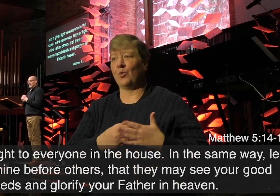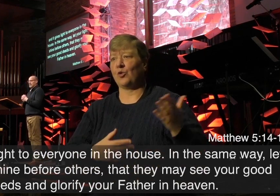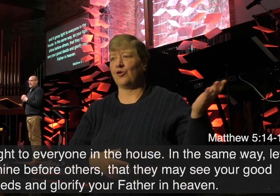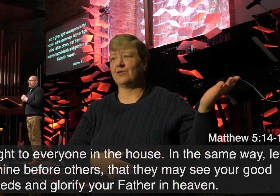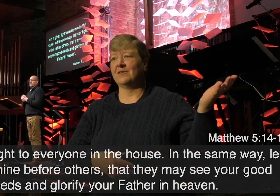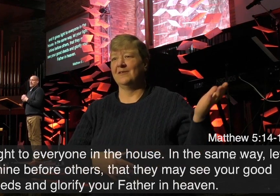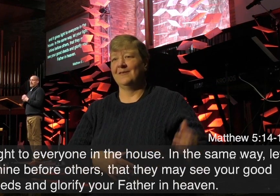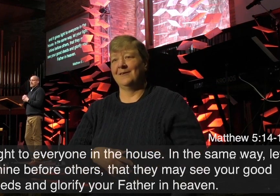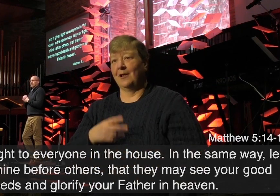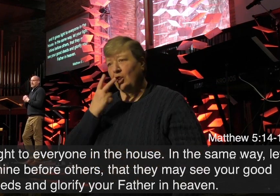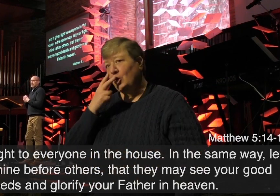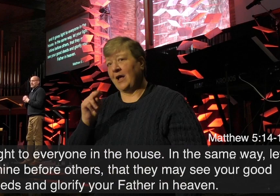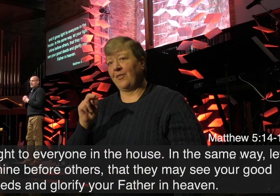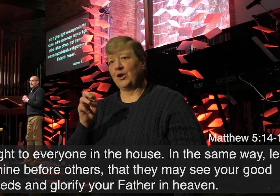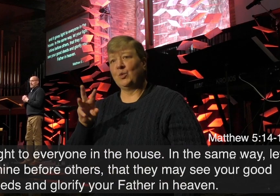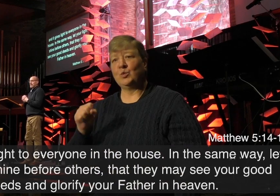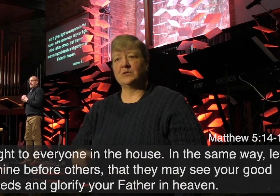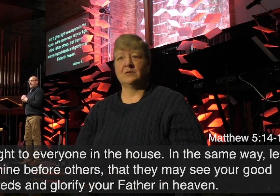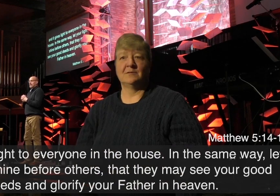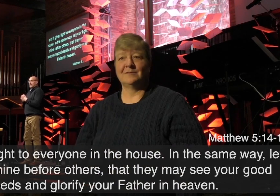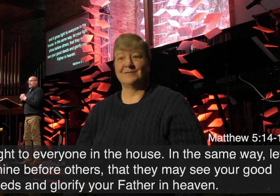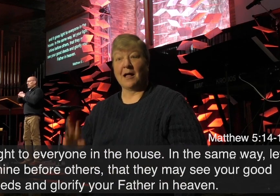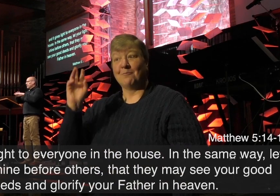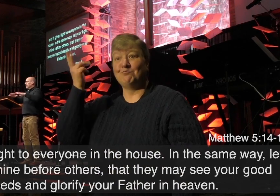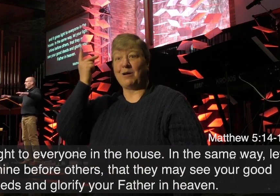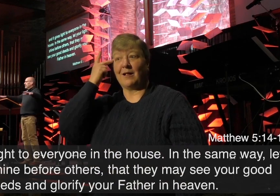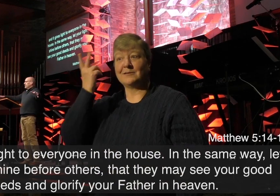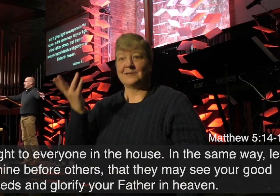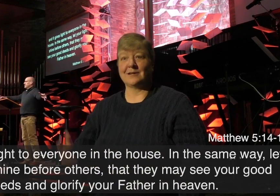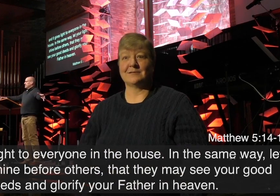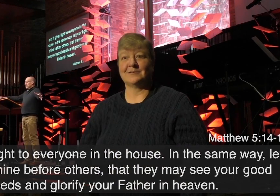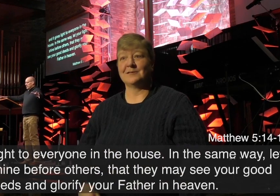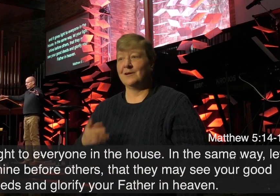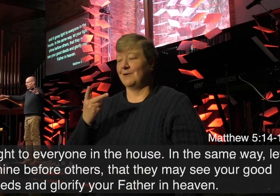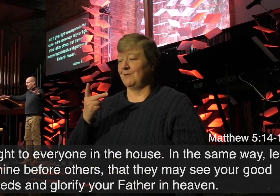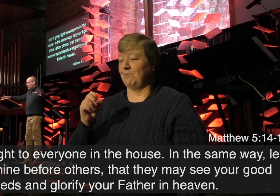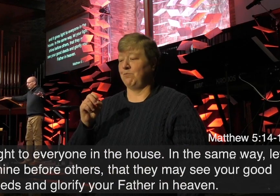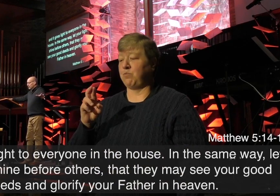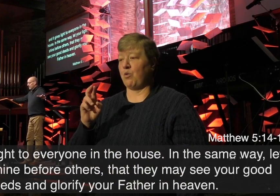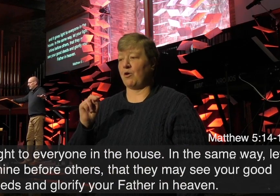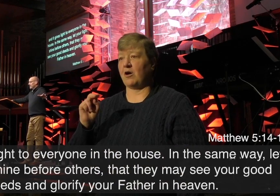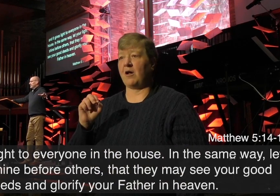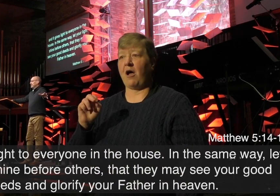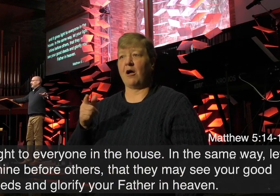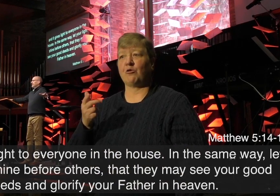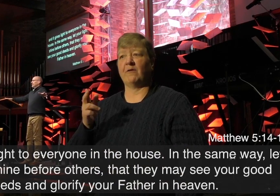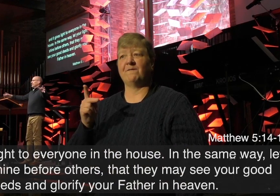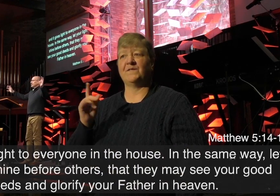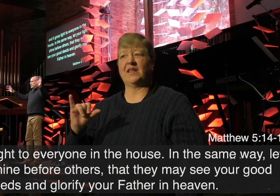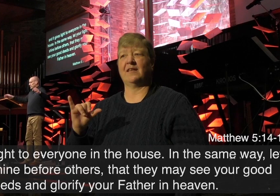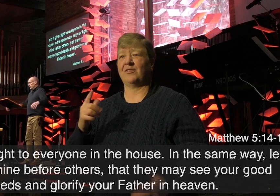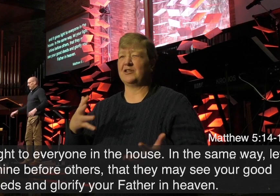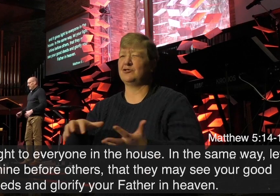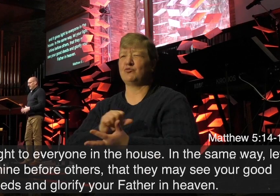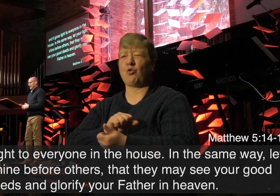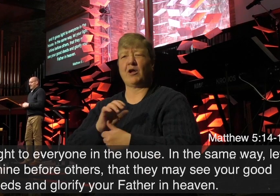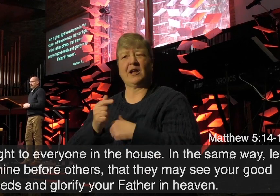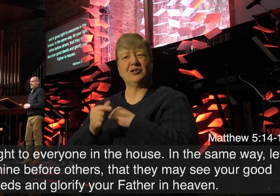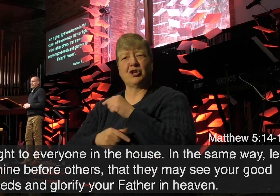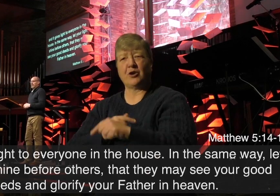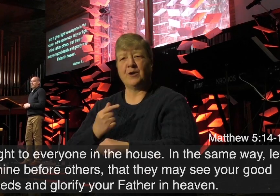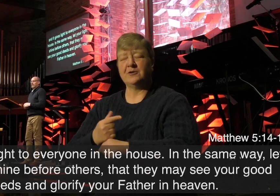cable news channels. Look at the politics. Look at pornography that is just destroying a whole generation. Look at social